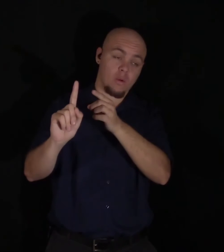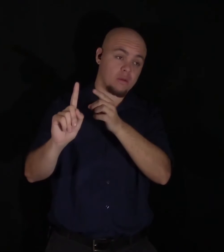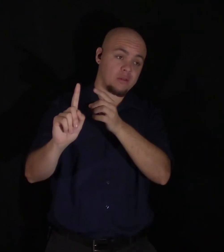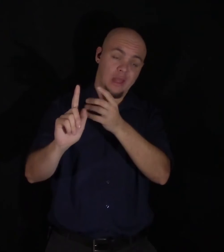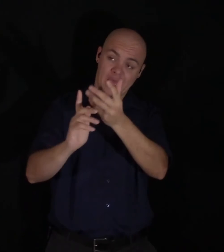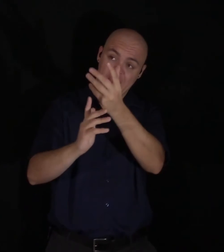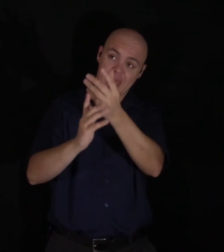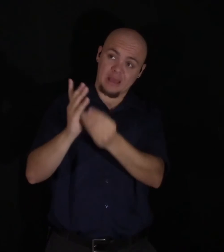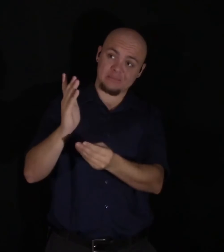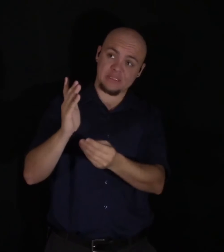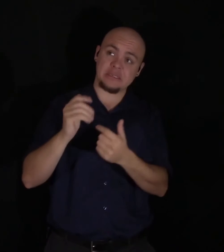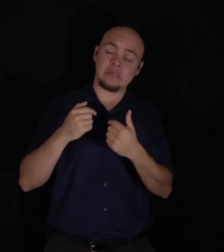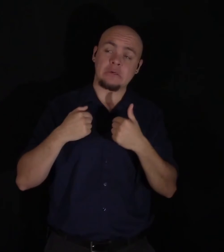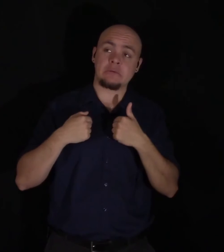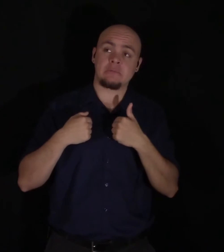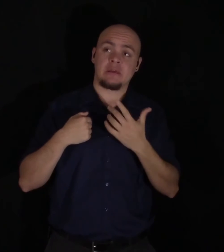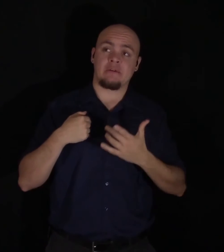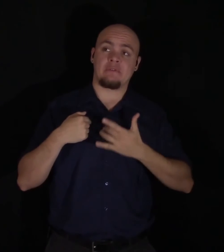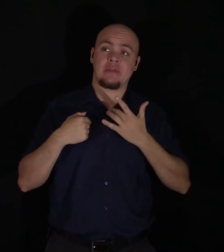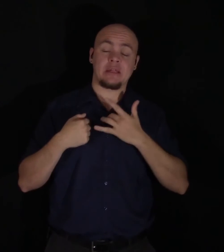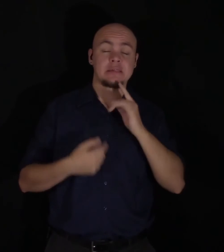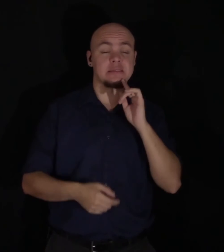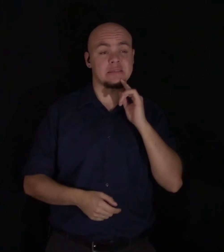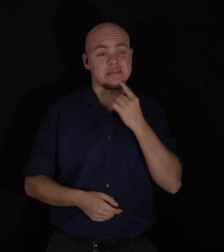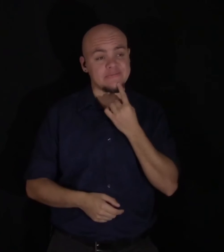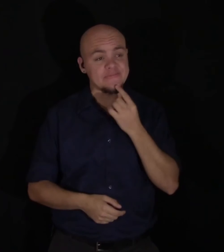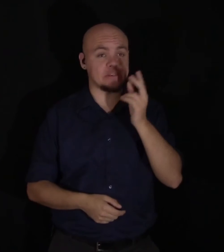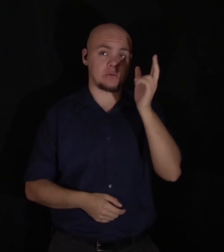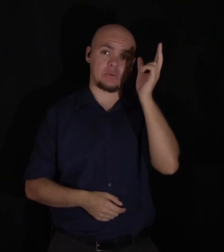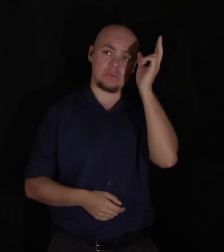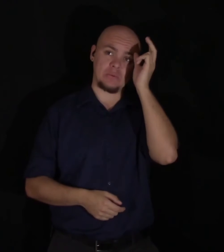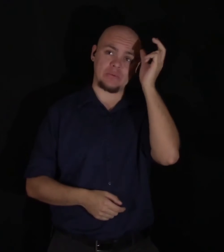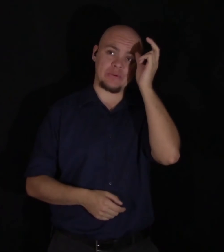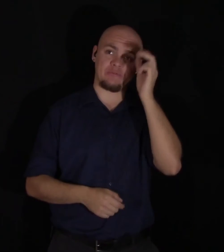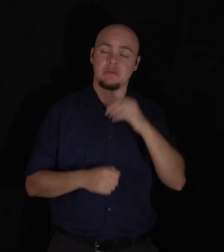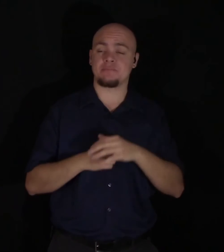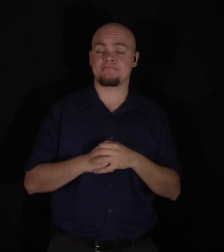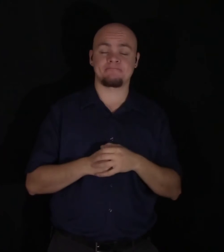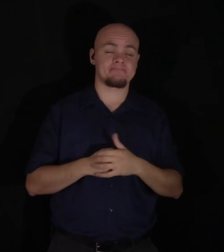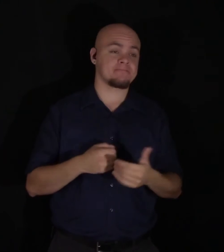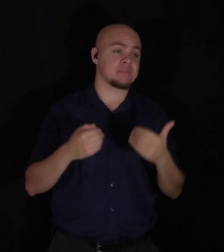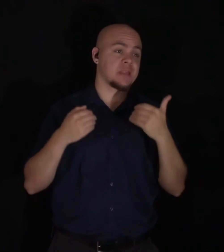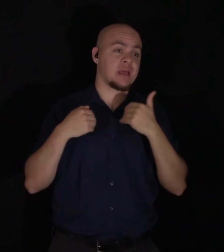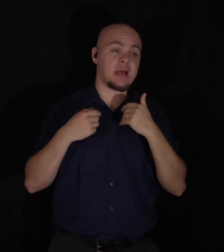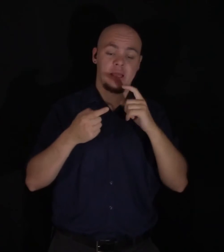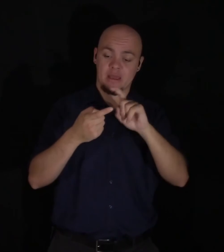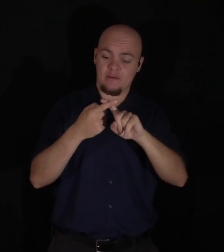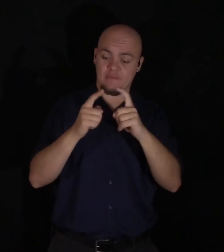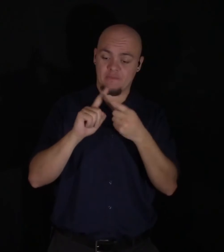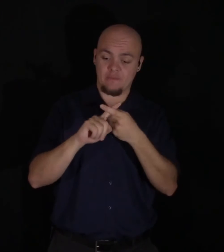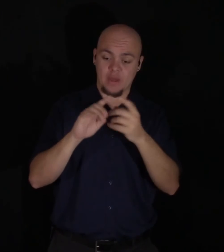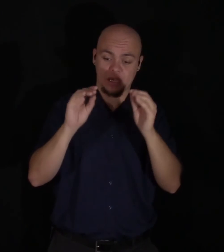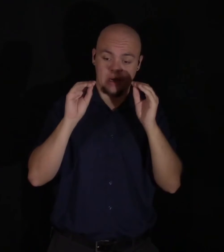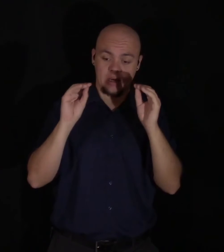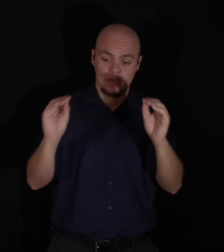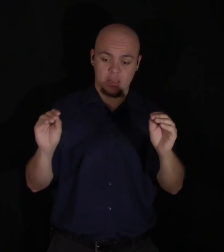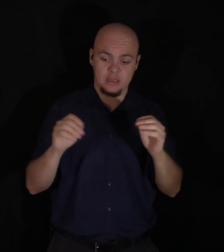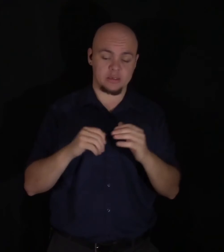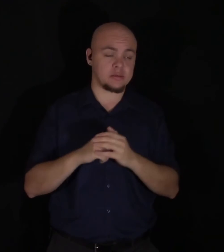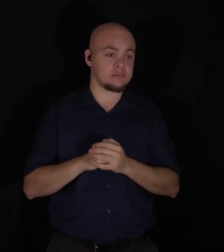feel as a most severe evil. I have no friend, Margaret. Where I am glowing